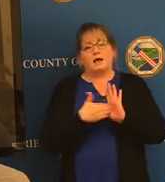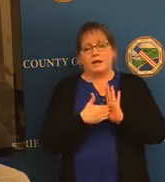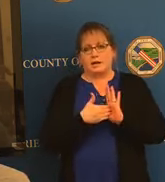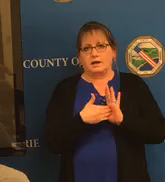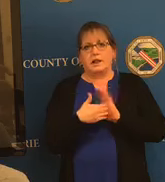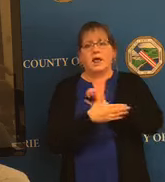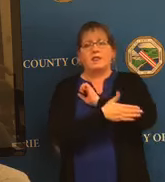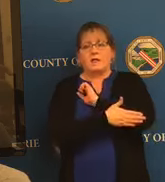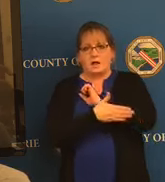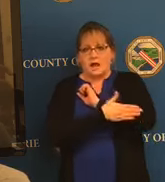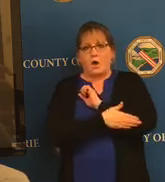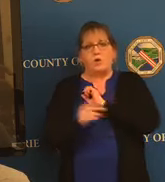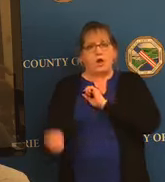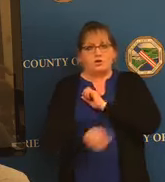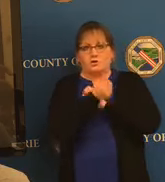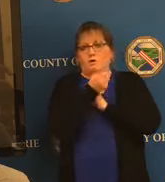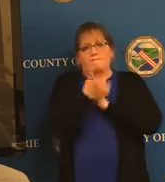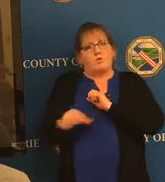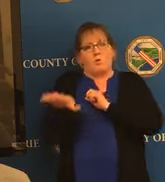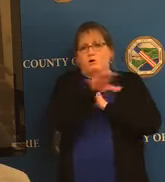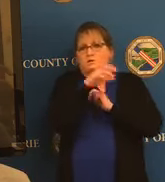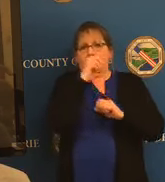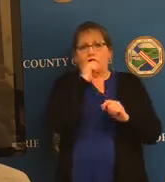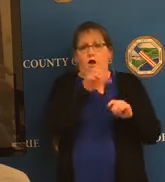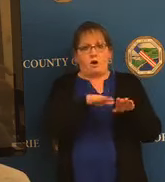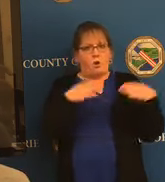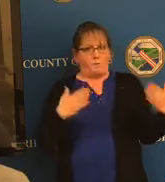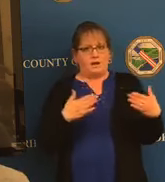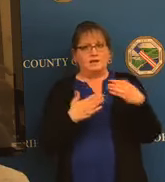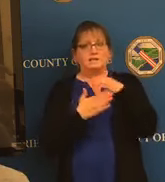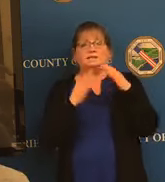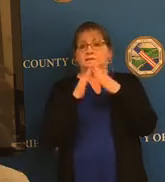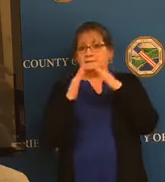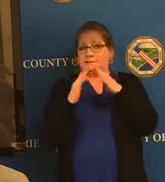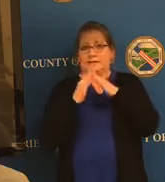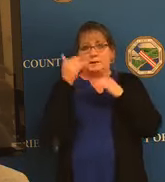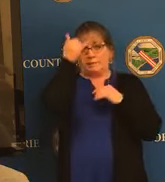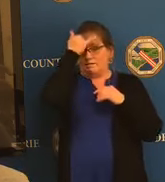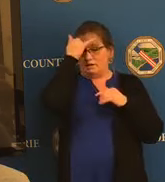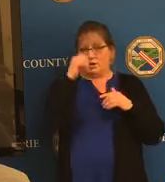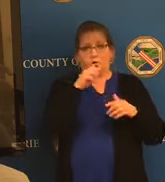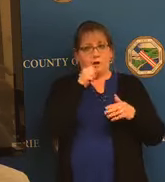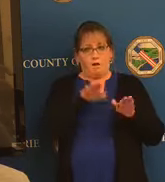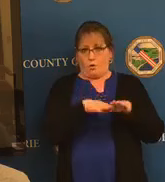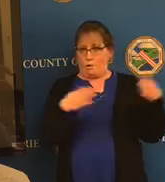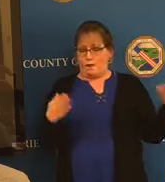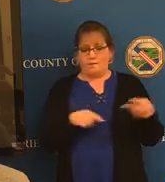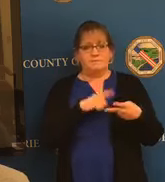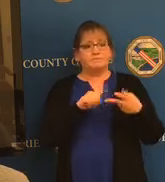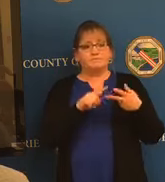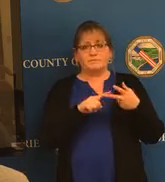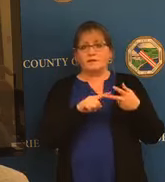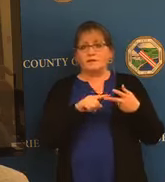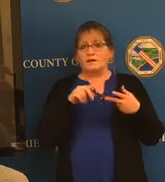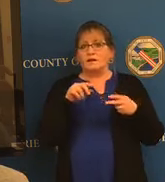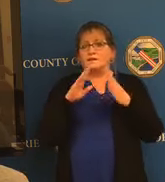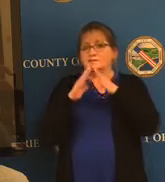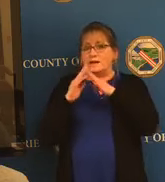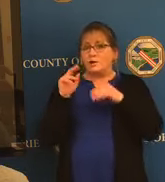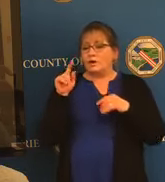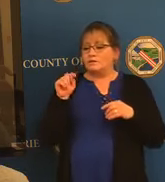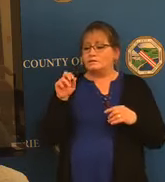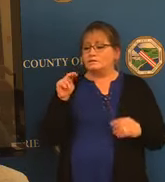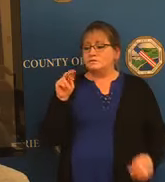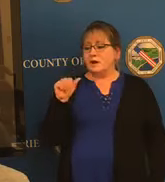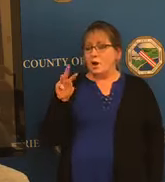the county golf courses are not open. I know the city of Buffalo golf courses are not open. I know the town of Tonawanda golf courses are